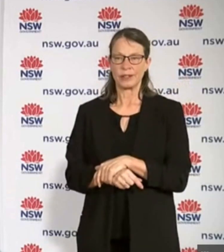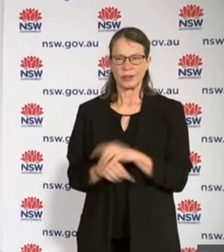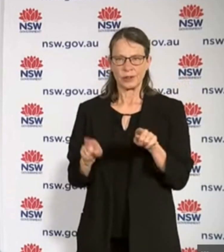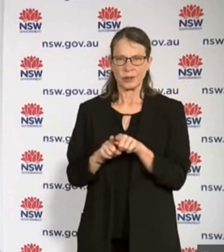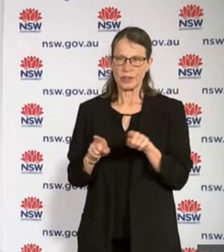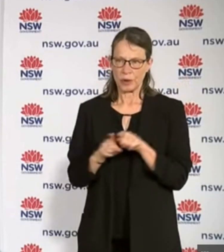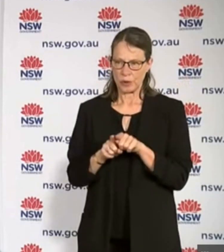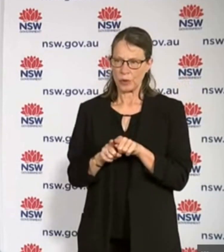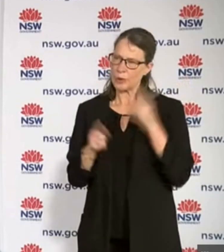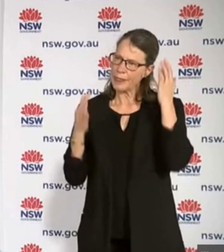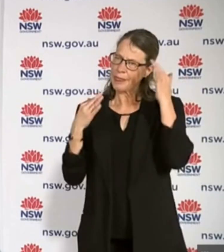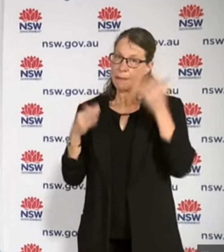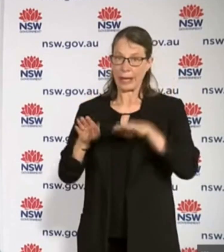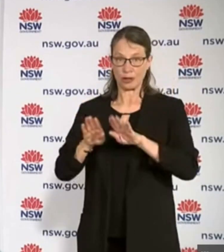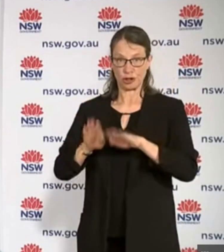be